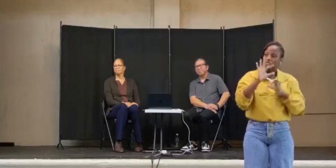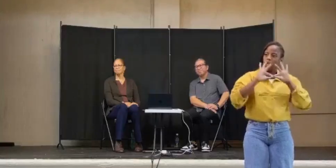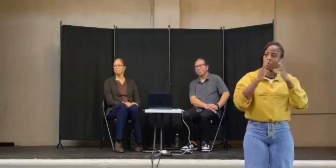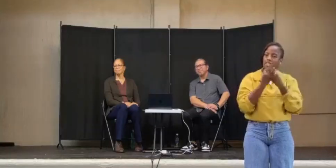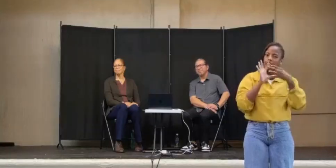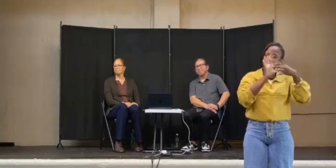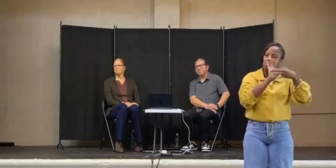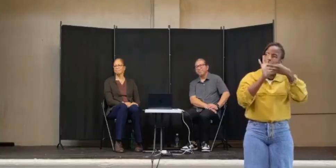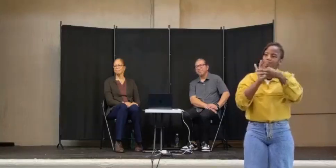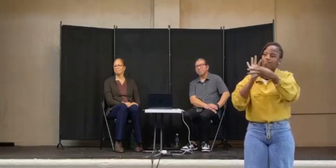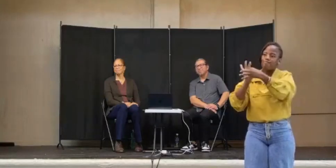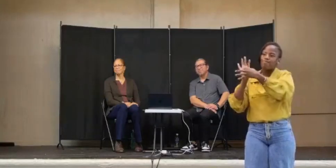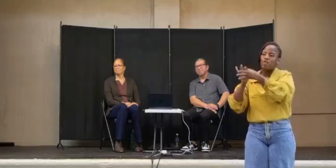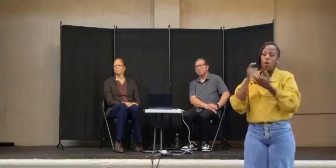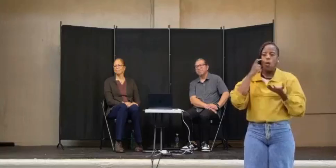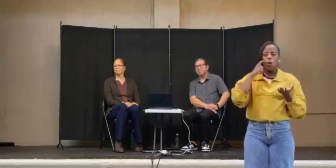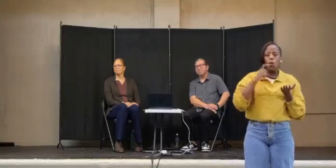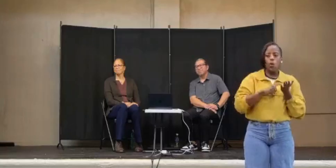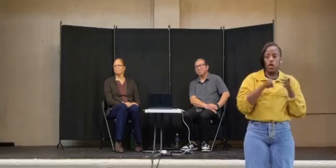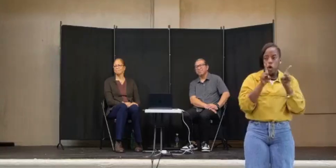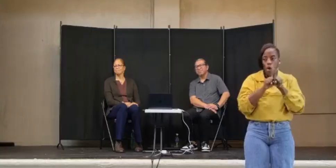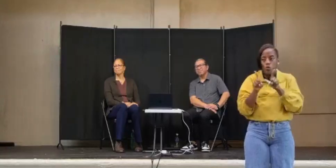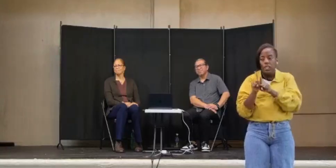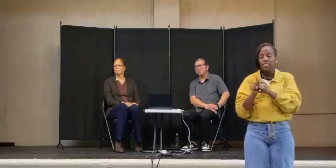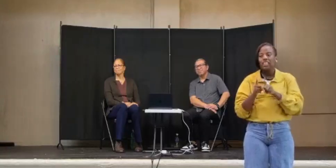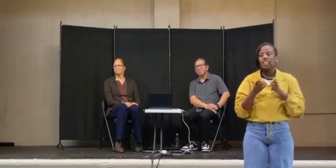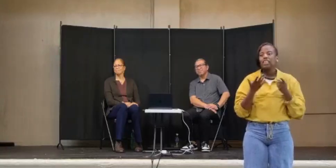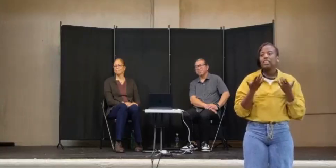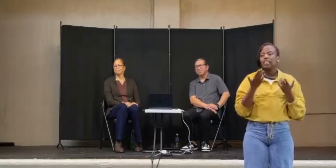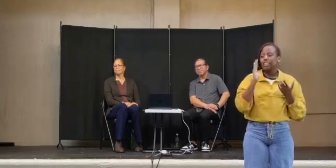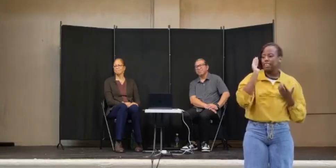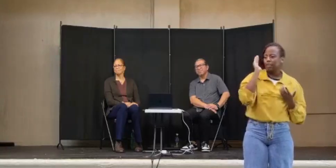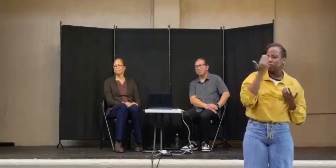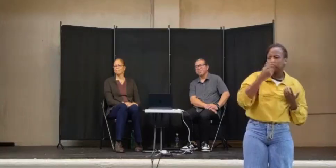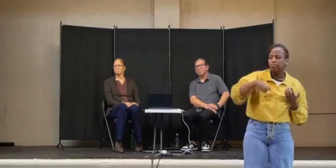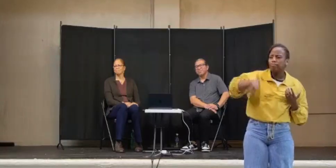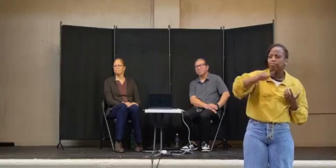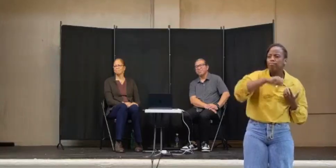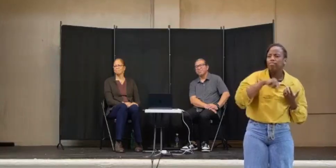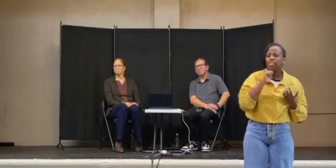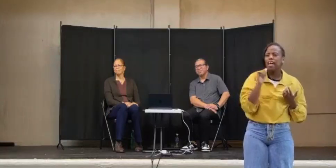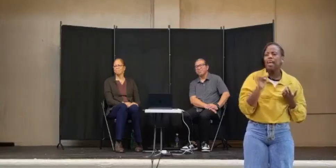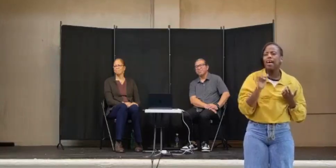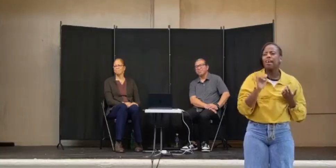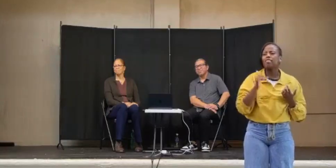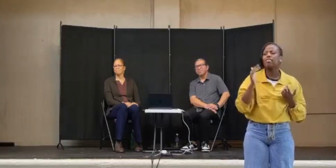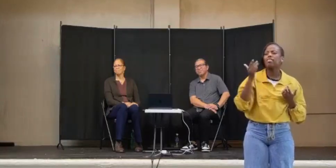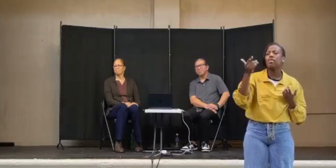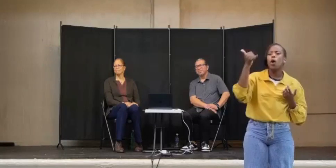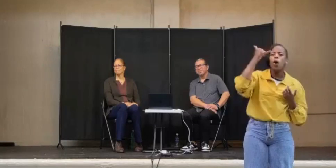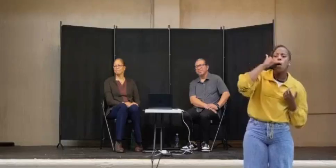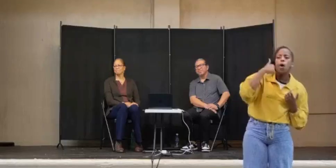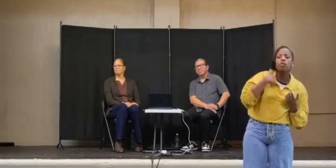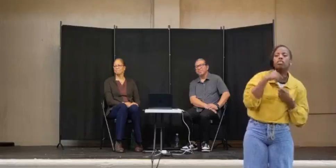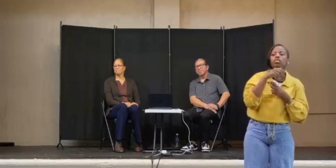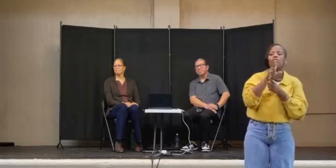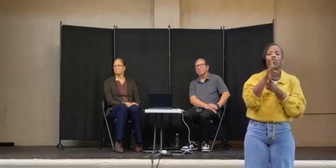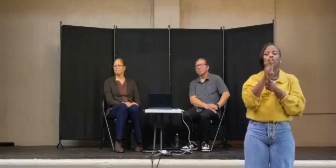up and really go the extra mile and try to connect with different family members. And I've noticed that it seems like,